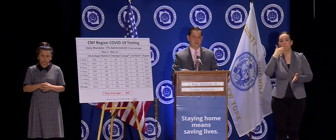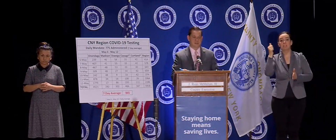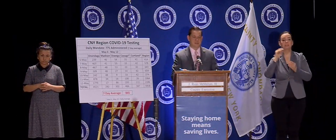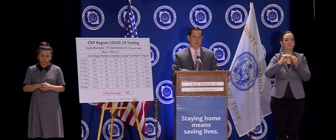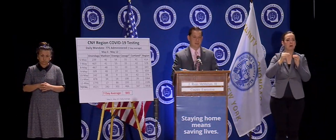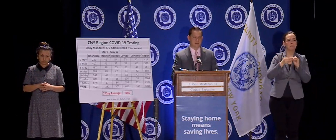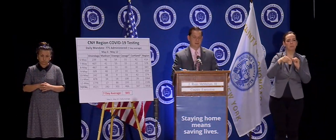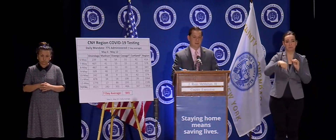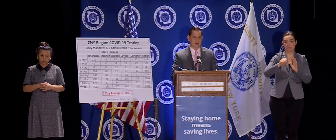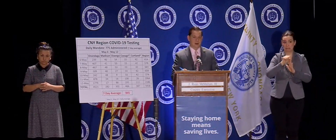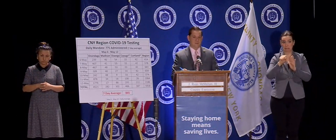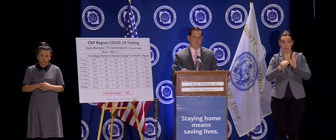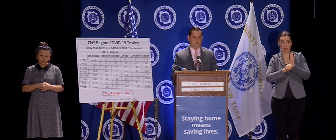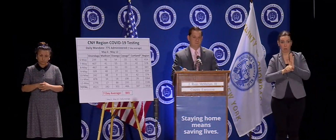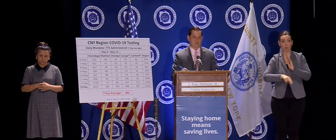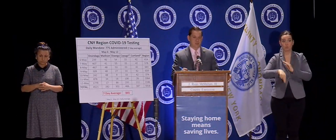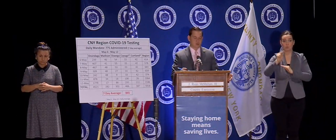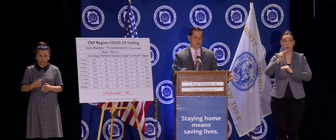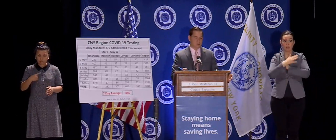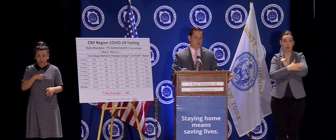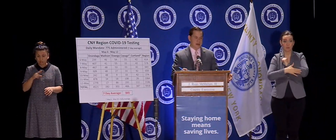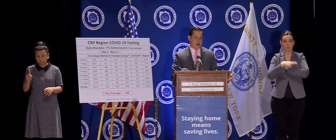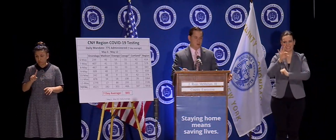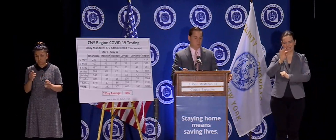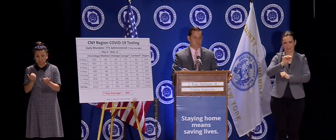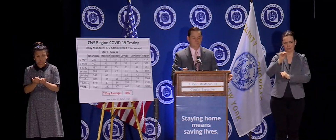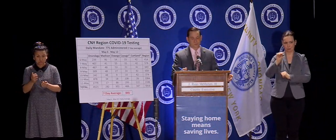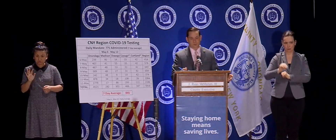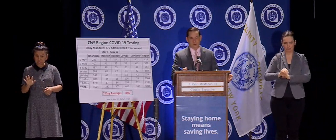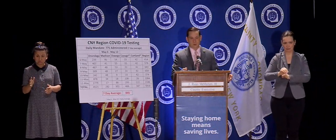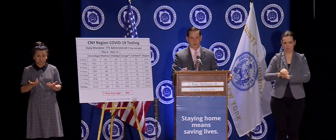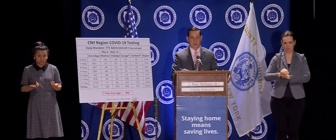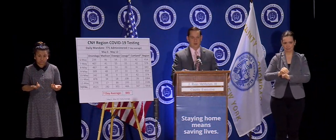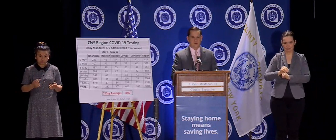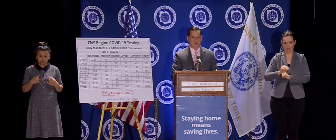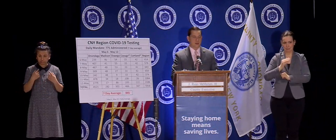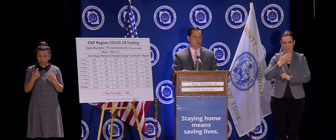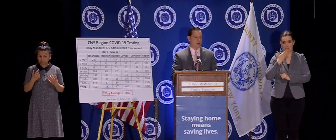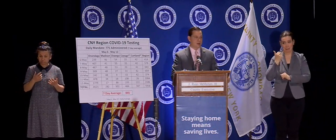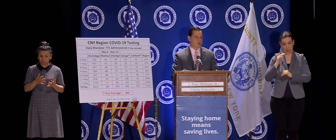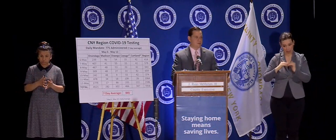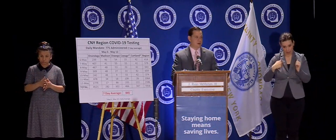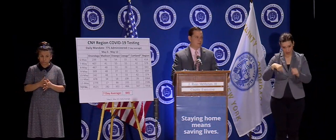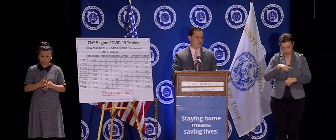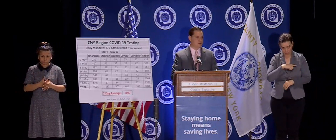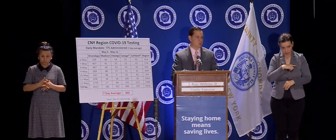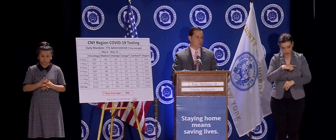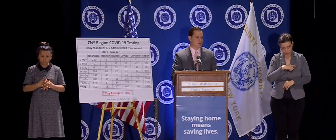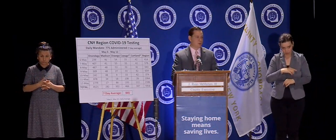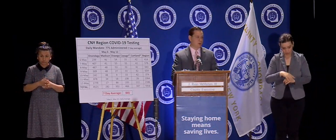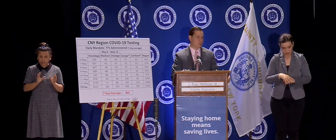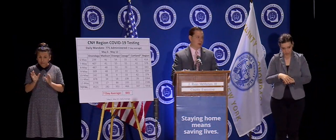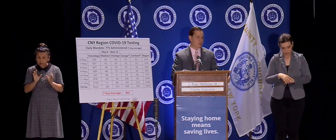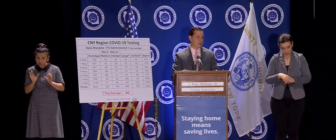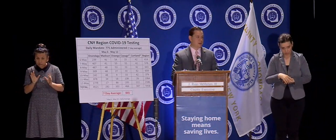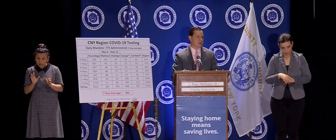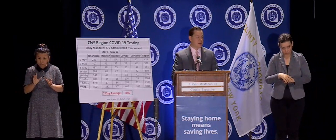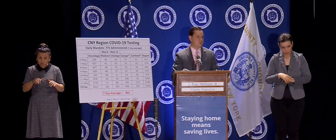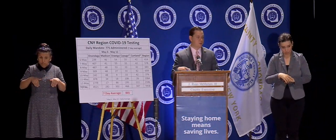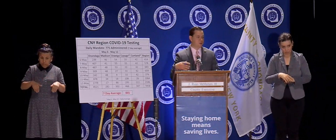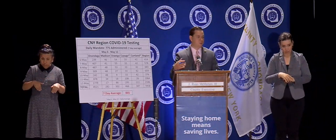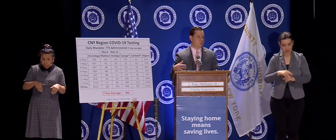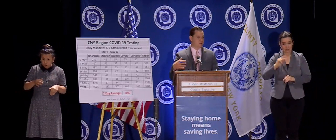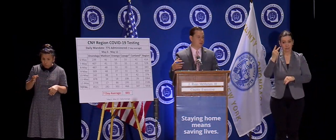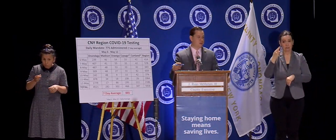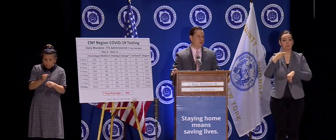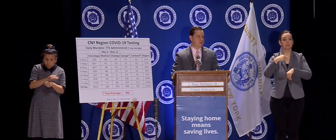peers, the best in the state. That's good for us now. In a second wave, that means there's more people, though, that probably